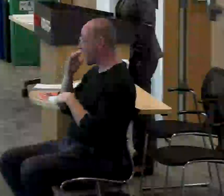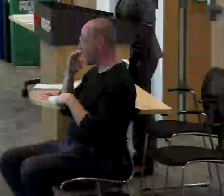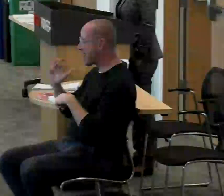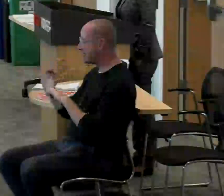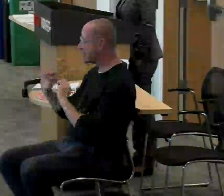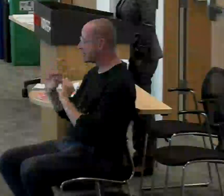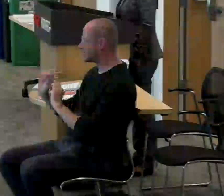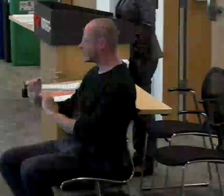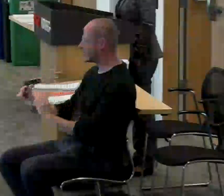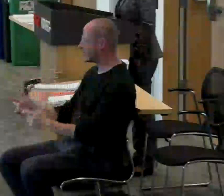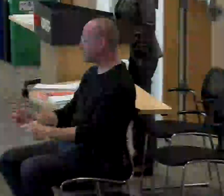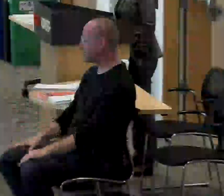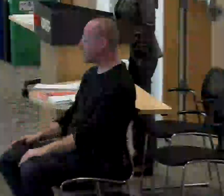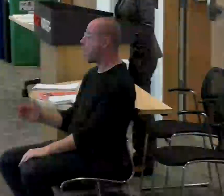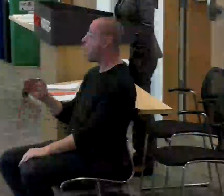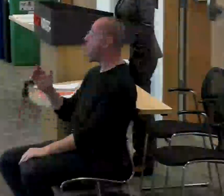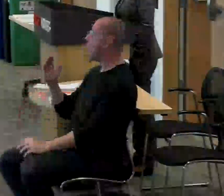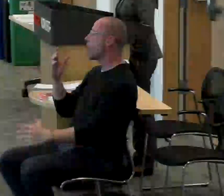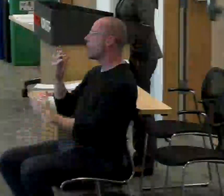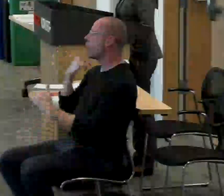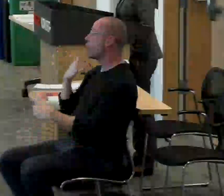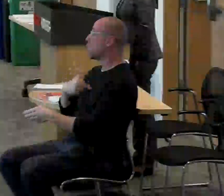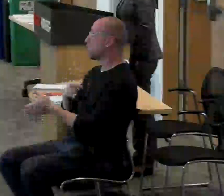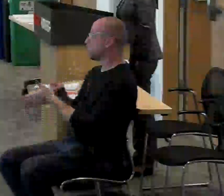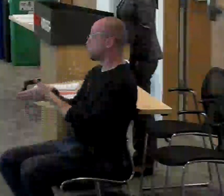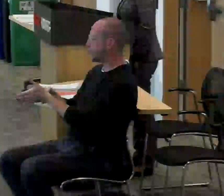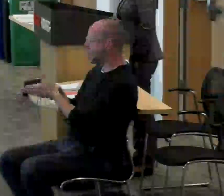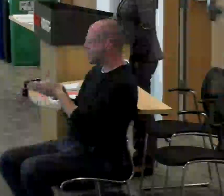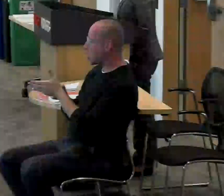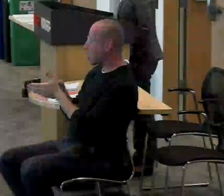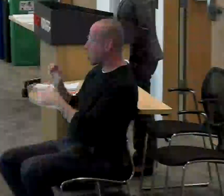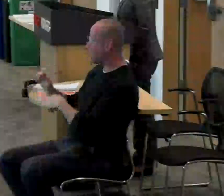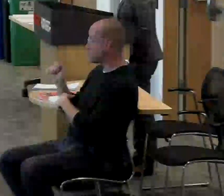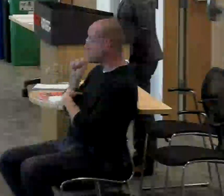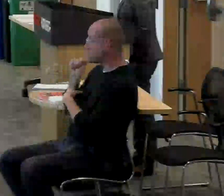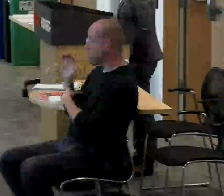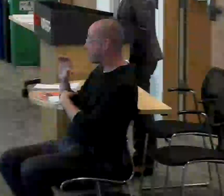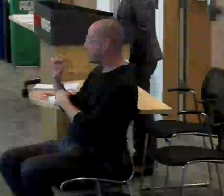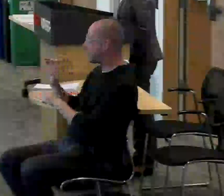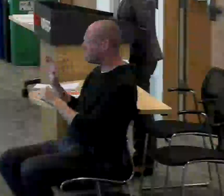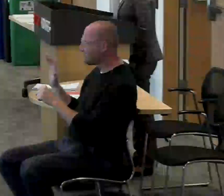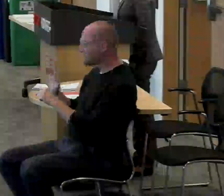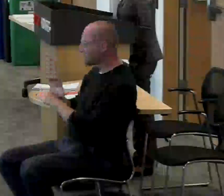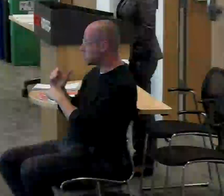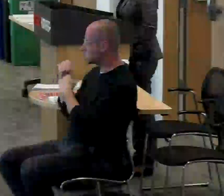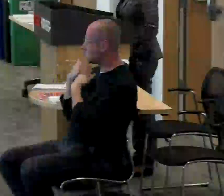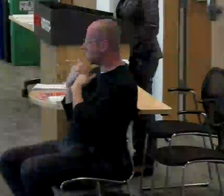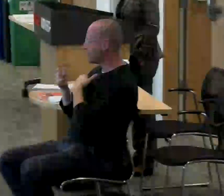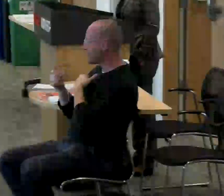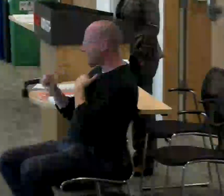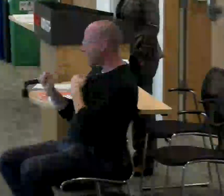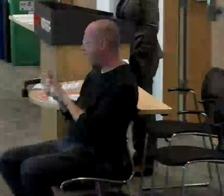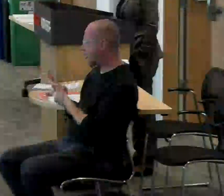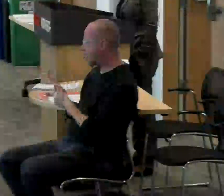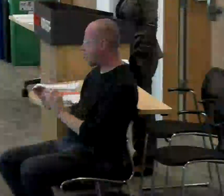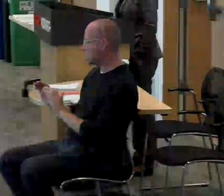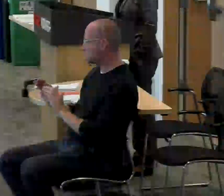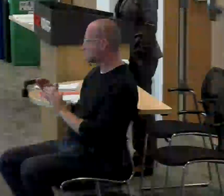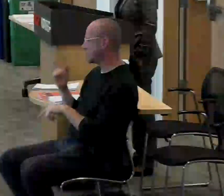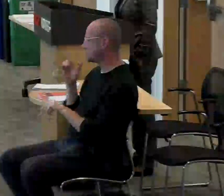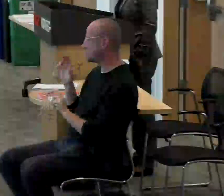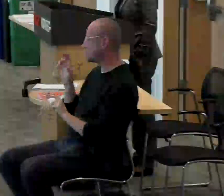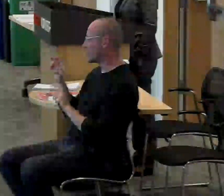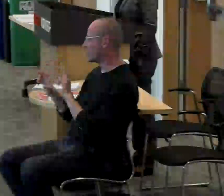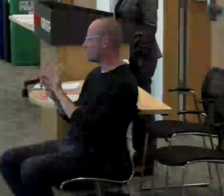we require that our vendor be fully liable for any losses to any of the account holders. No other